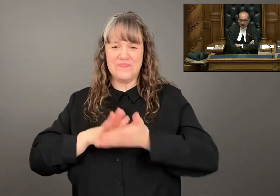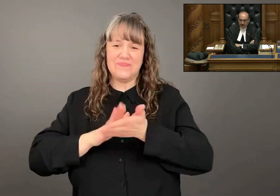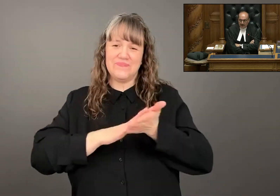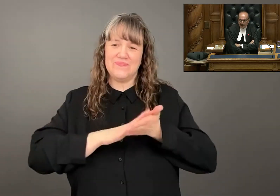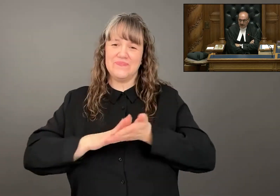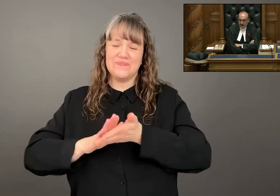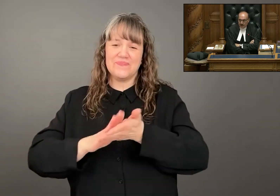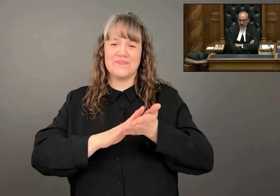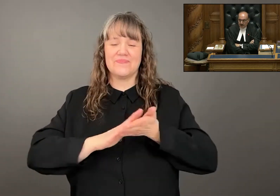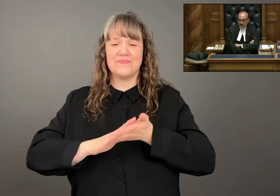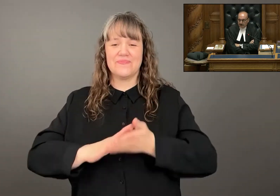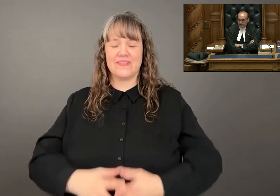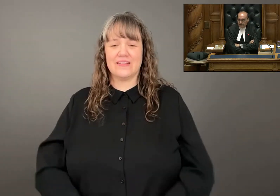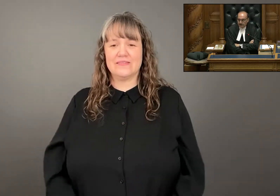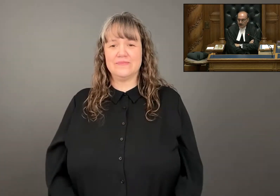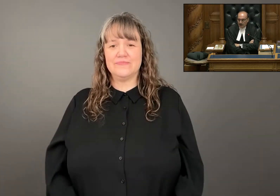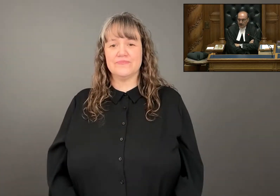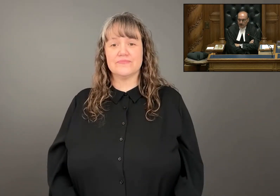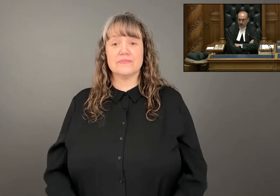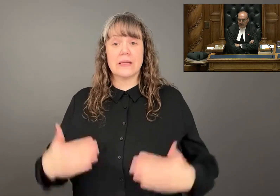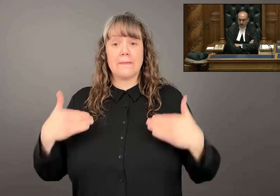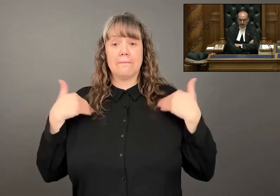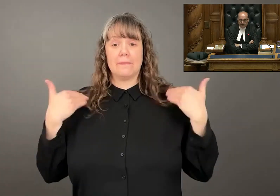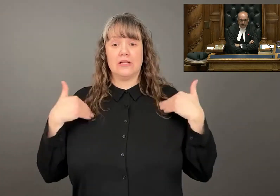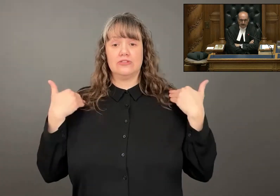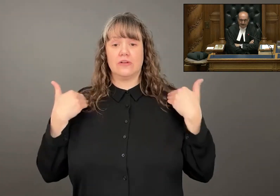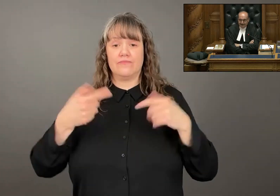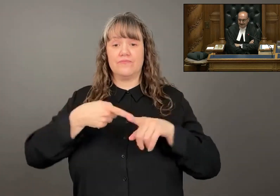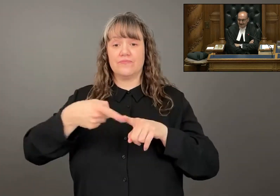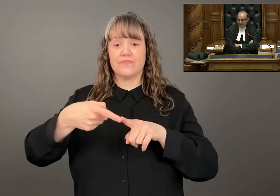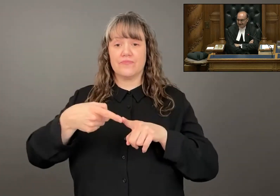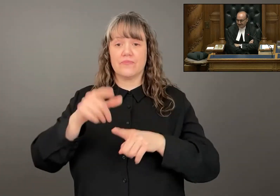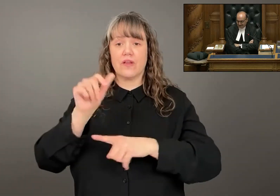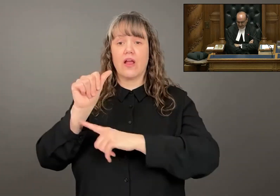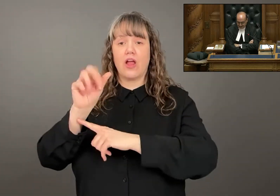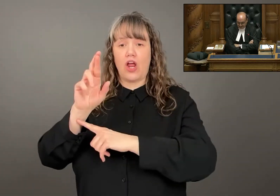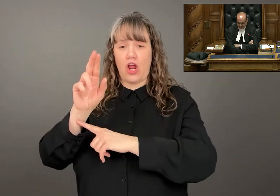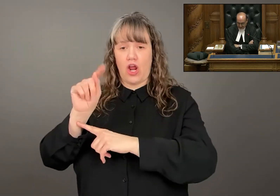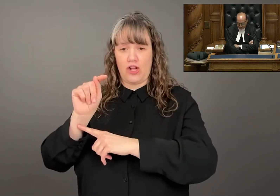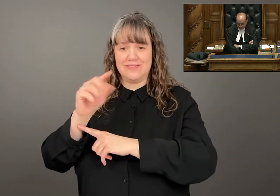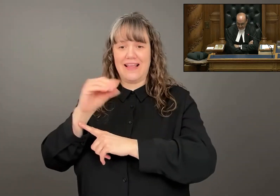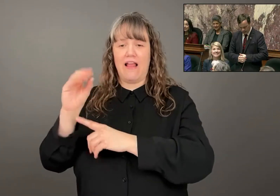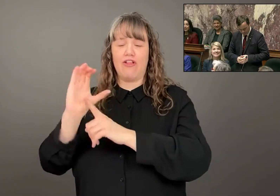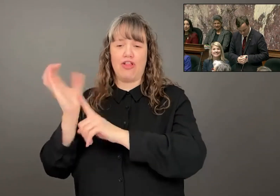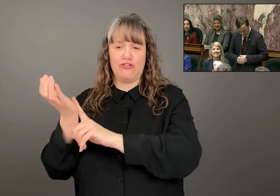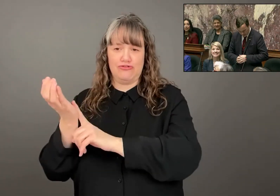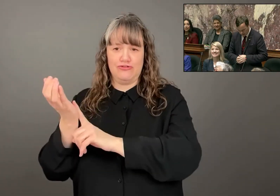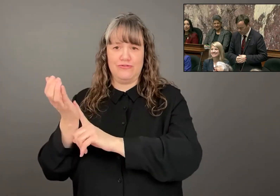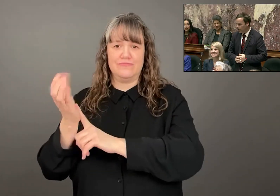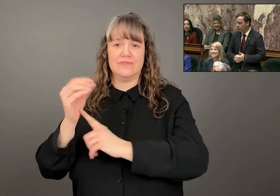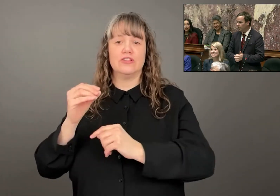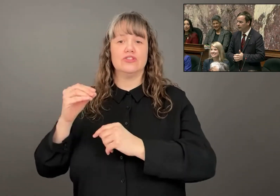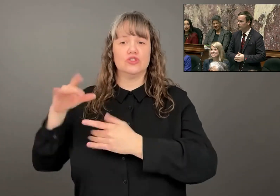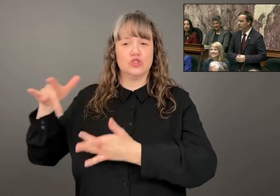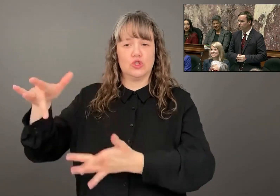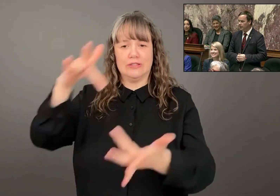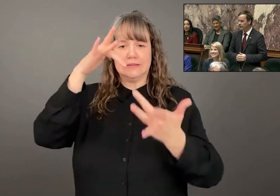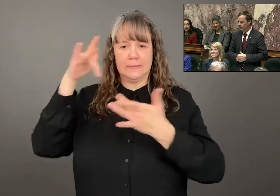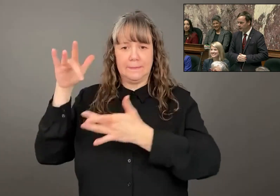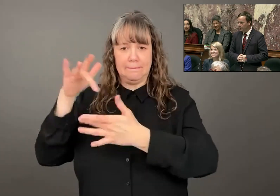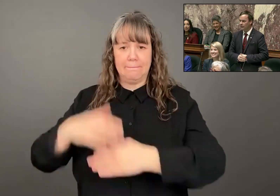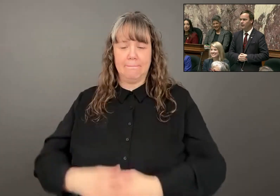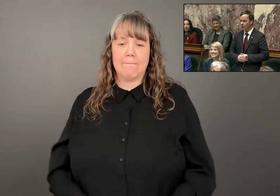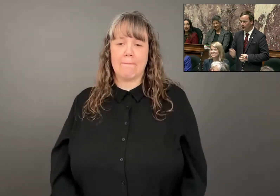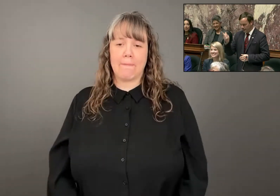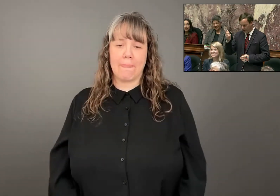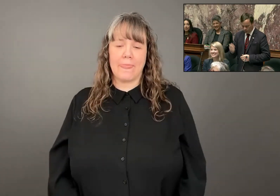Minister of Arts and Culture and Tourism. Thank you, Honourable Speaker. I'm sorry I didn't get any of Donna Barnett's cookies,